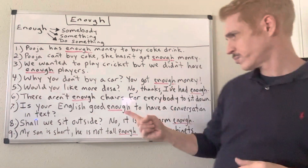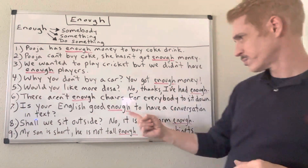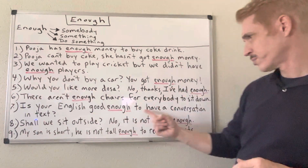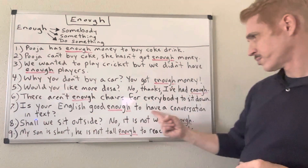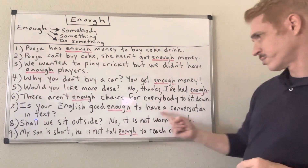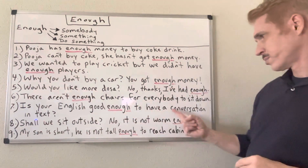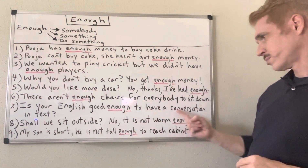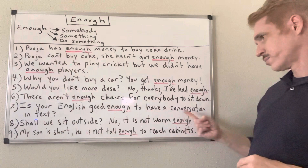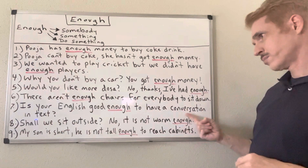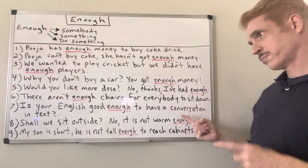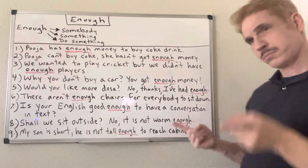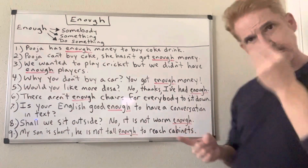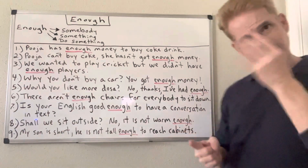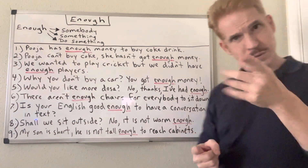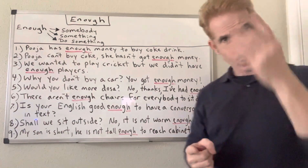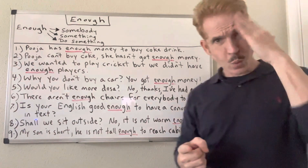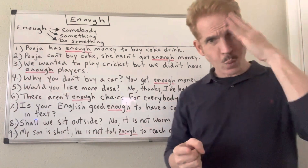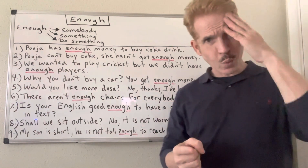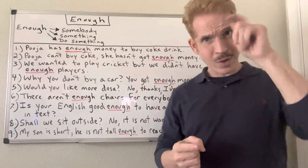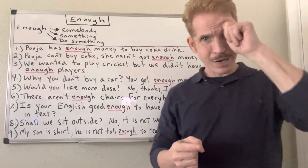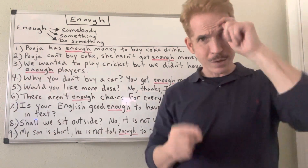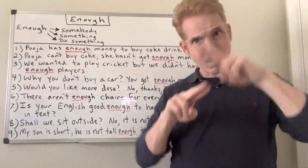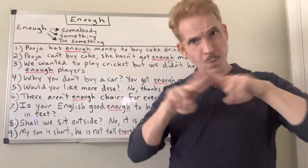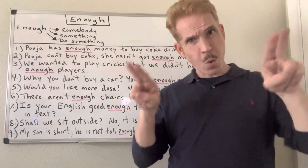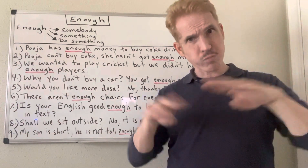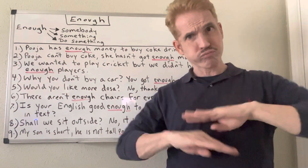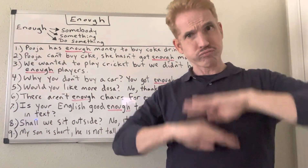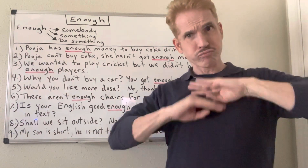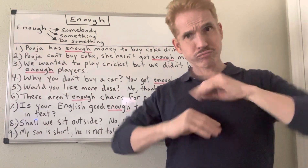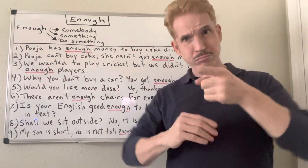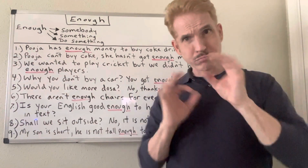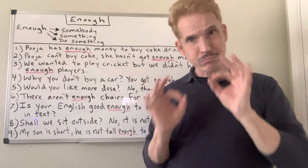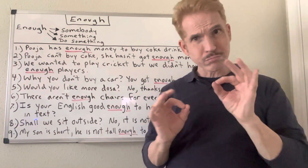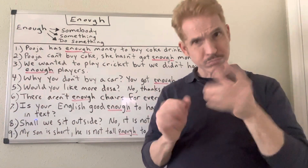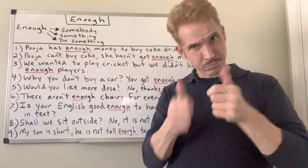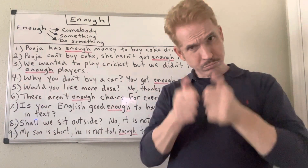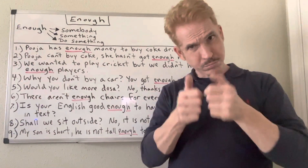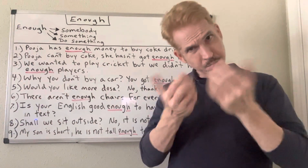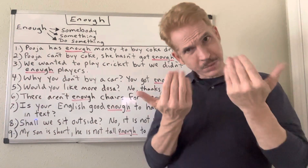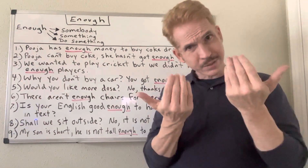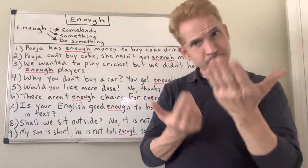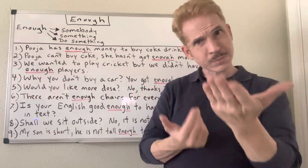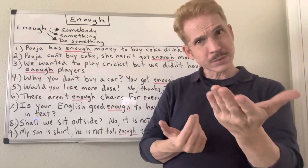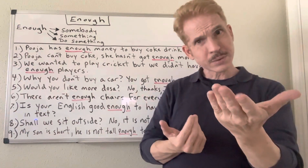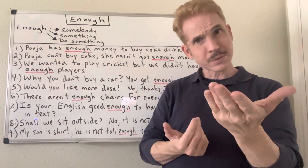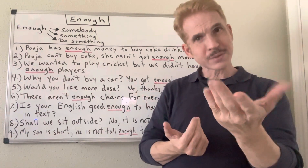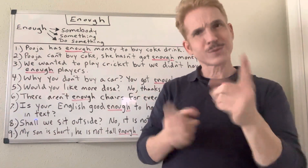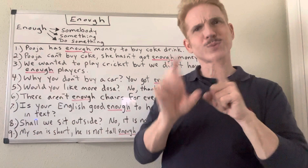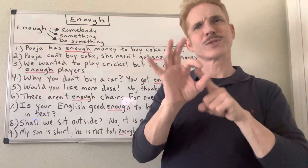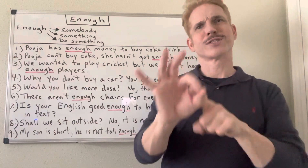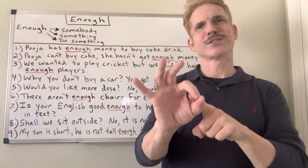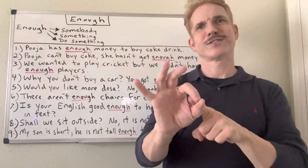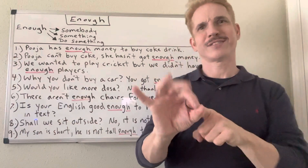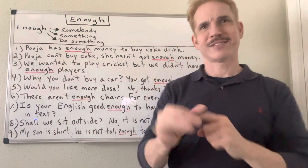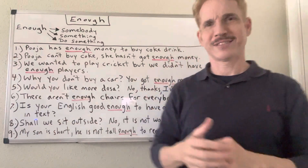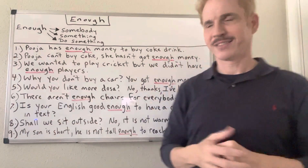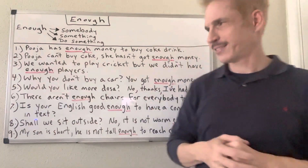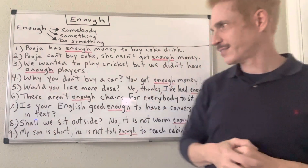did that, and you know they don't have access to the opportunity attachment. That has nothing to do with us. That's something that they need